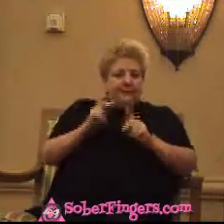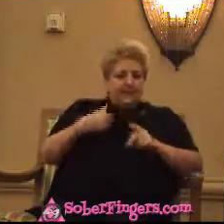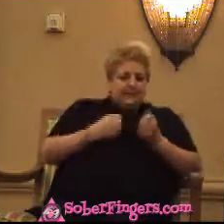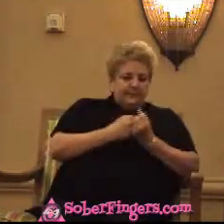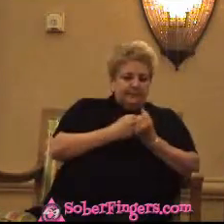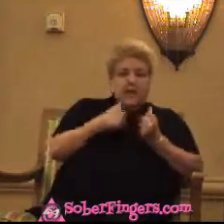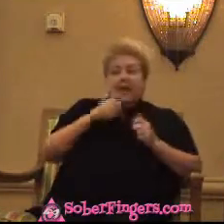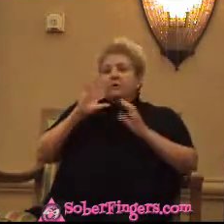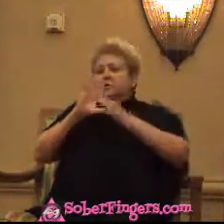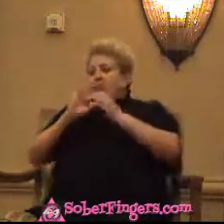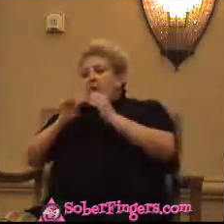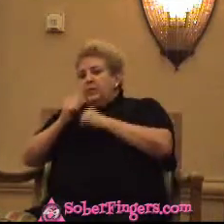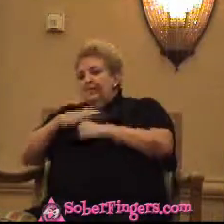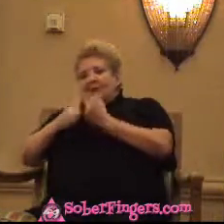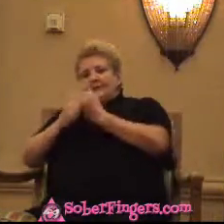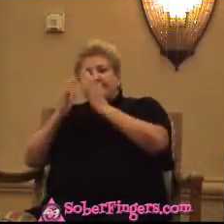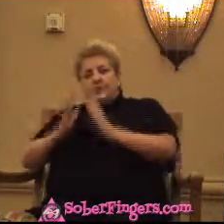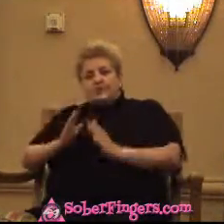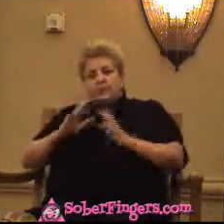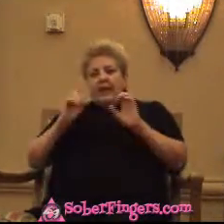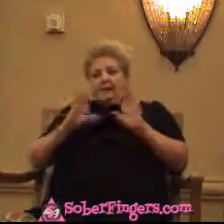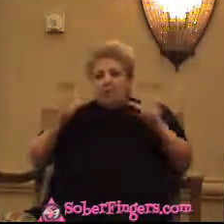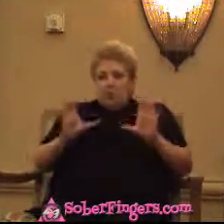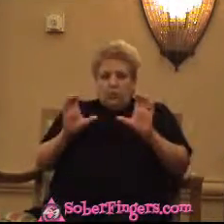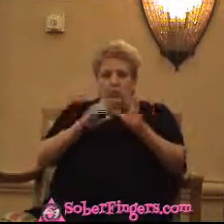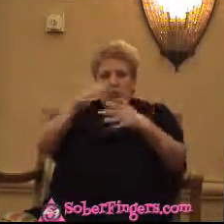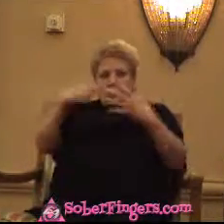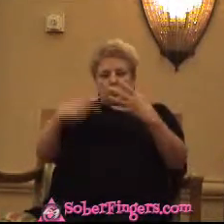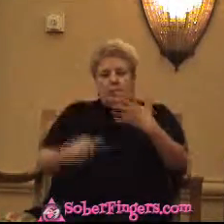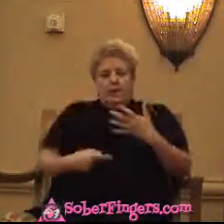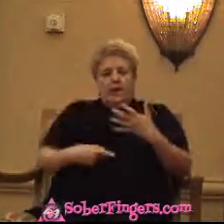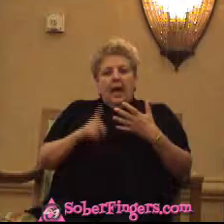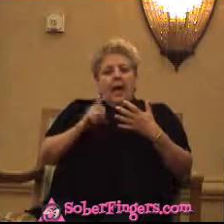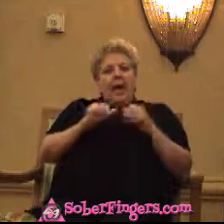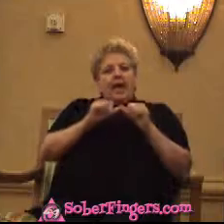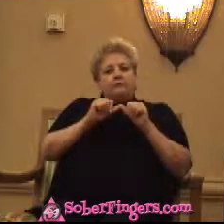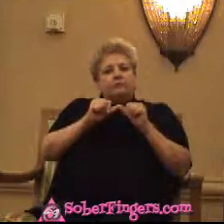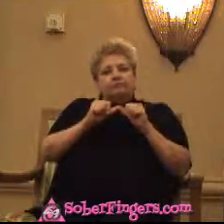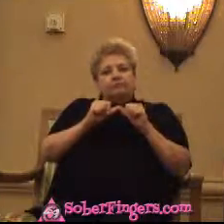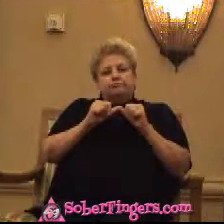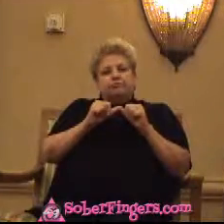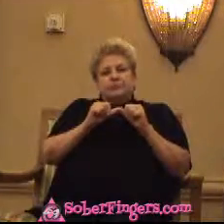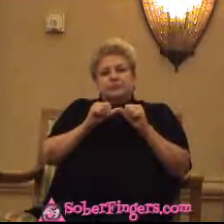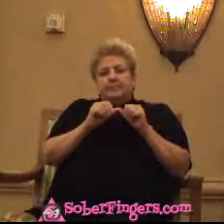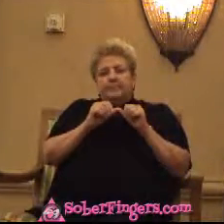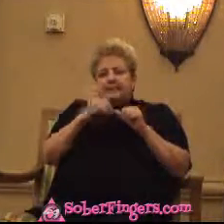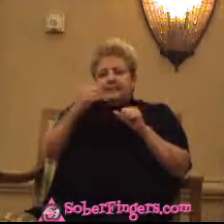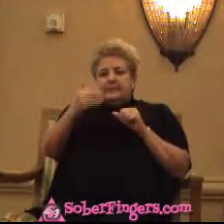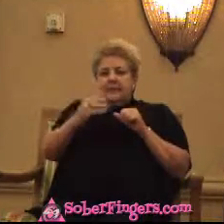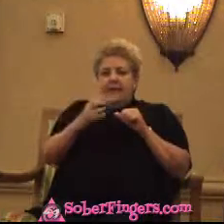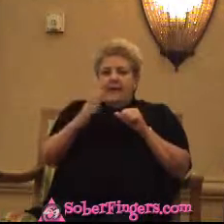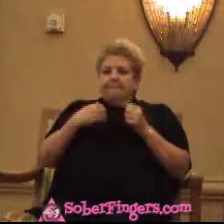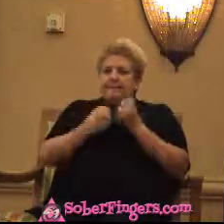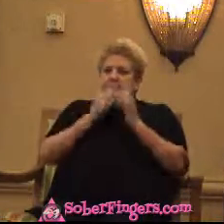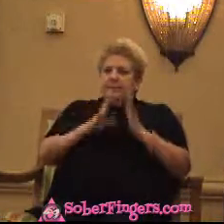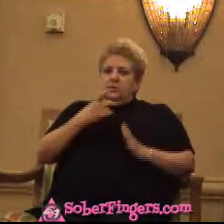I gotta do all the stuff I've been taught to do here. I gotta be consistent. My sponsor used to hammer in my head all the time, you need to be